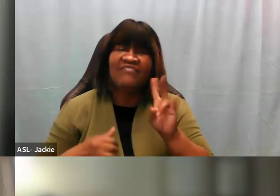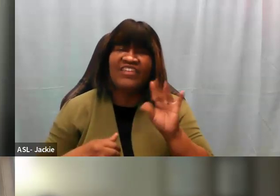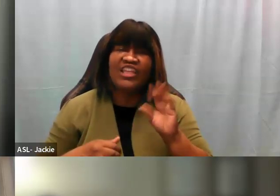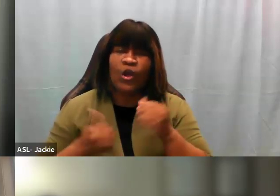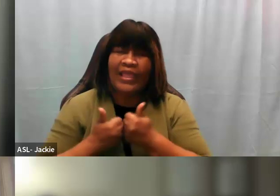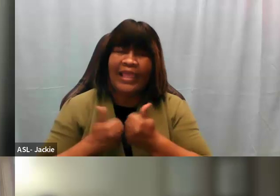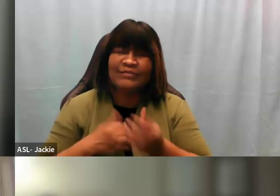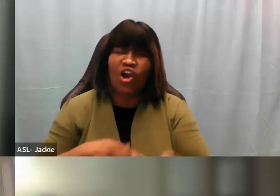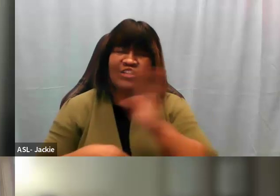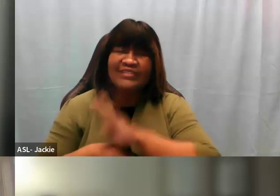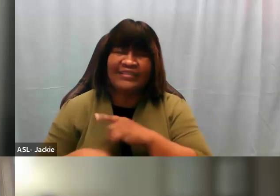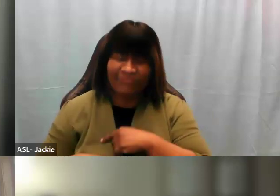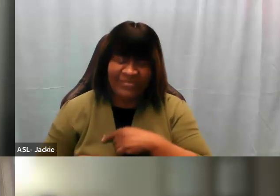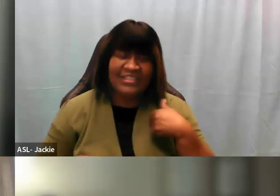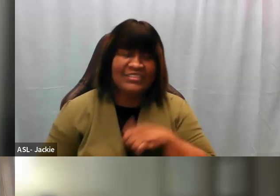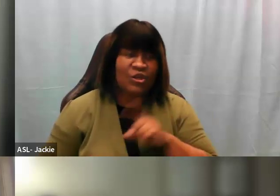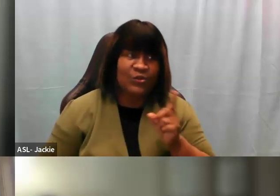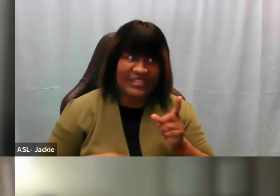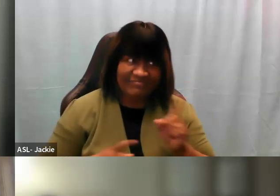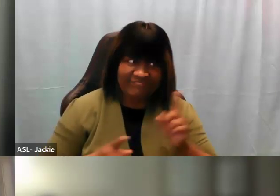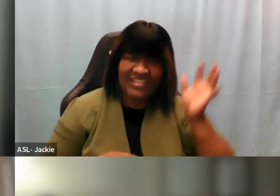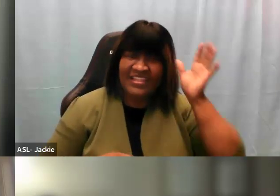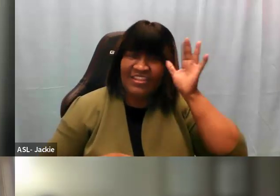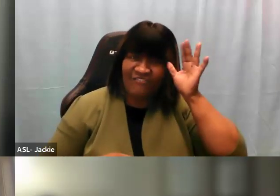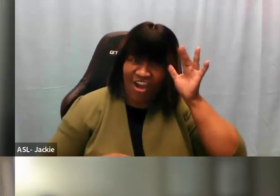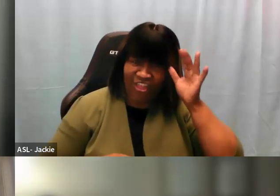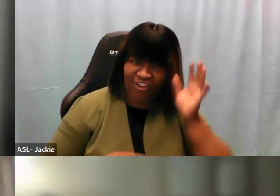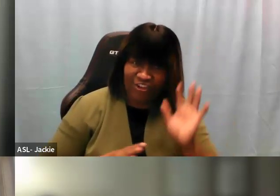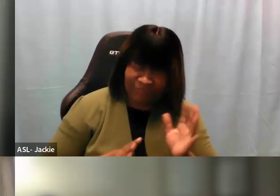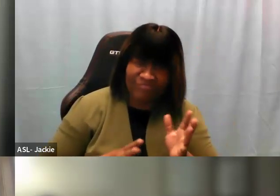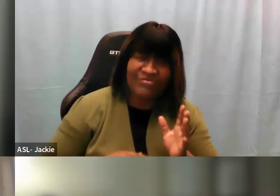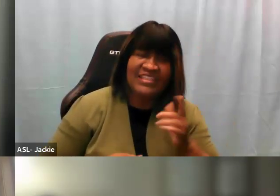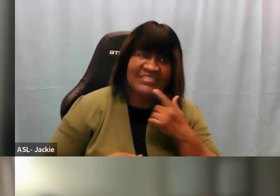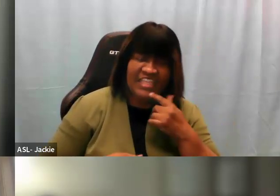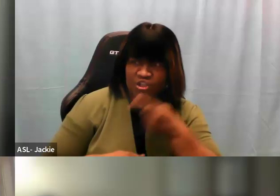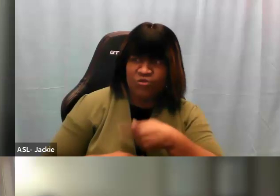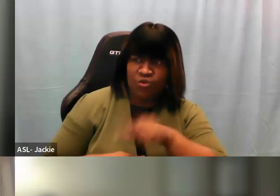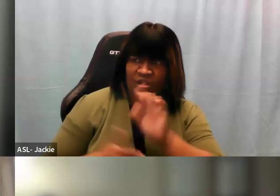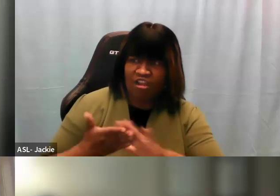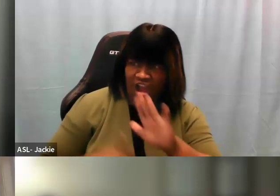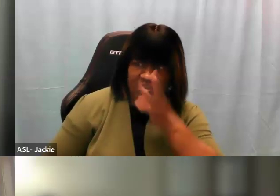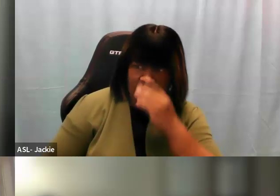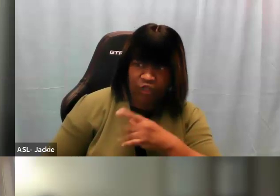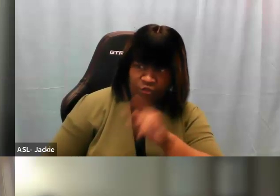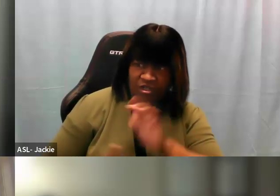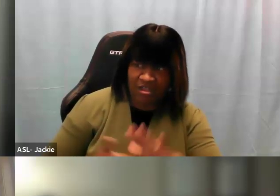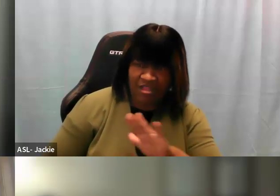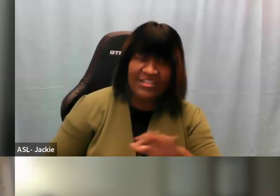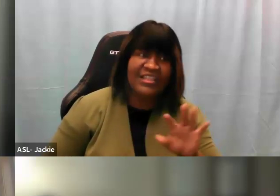about. So the father was the guardian and he said, "You're going to college. I don't care." So we